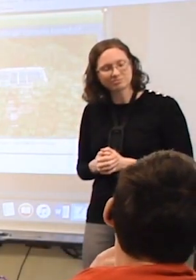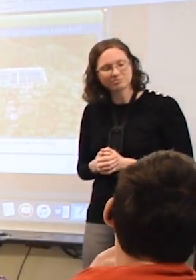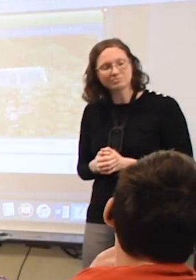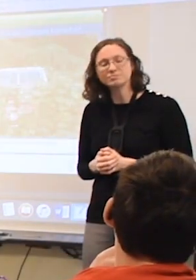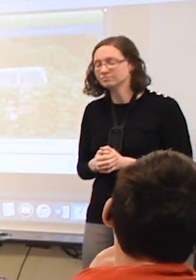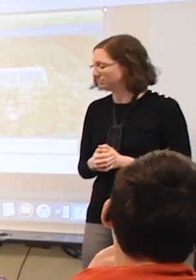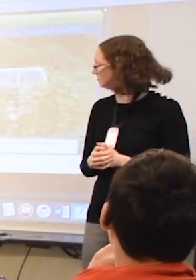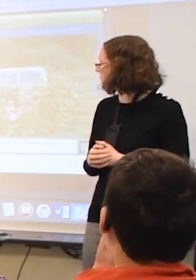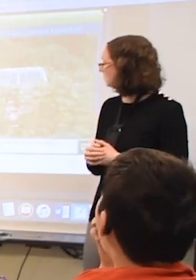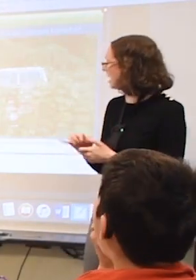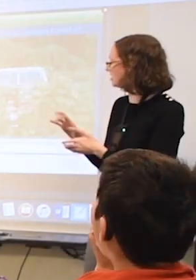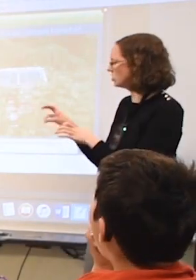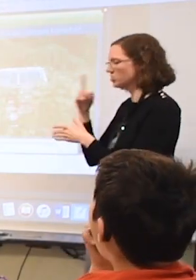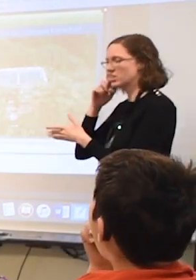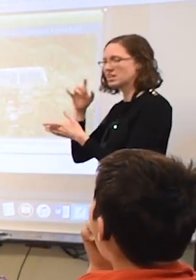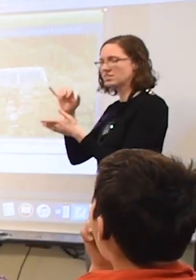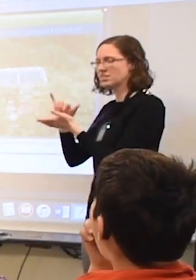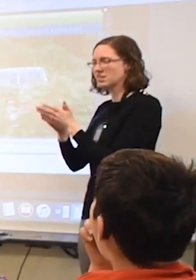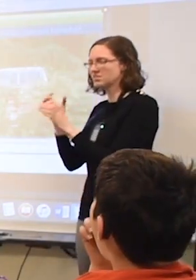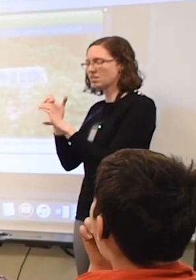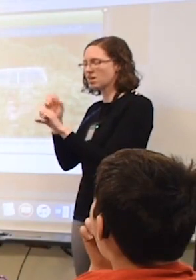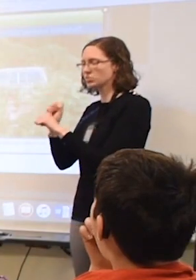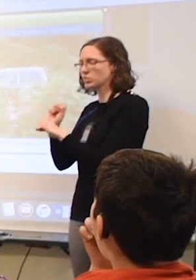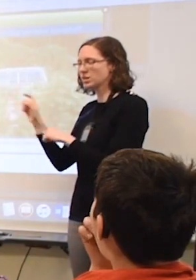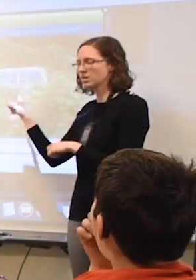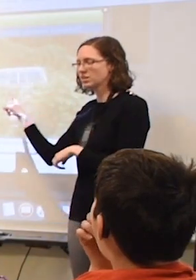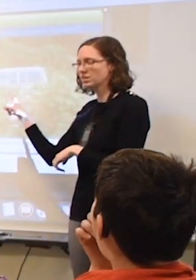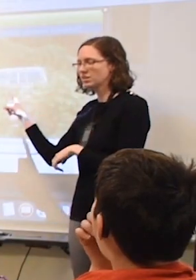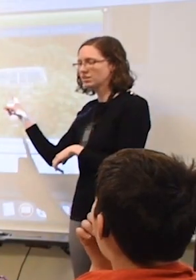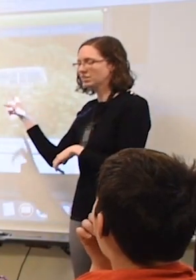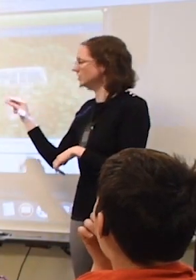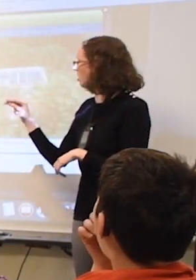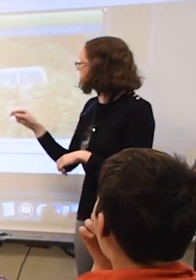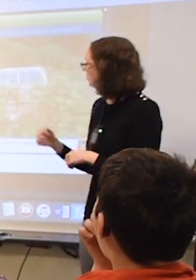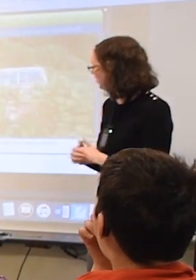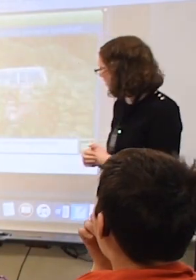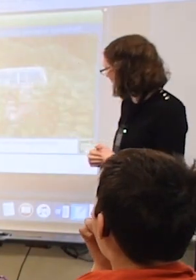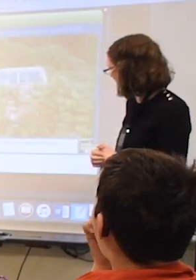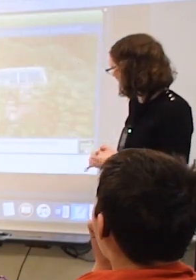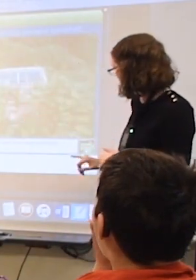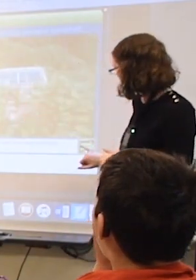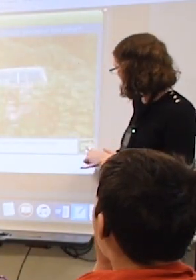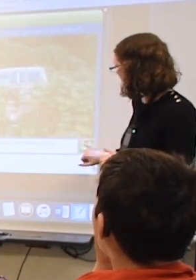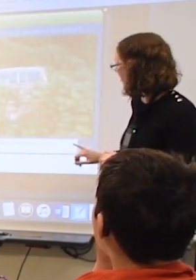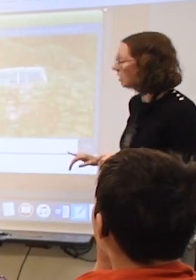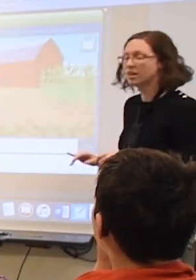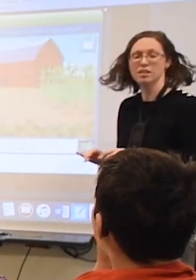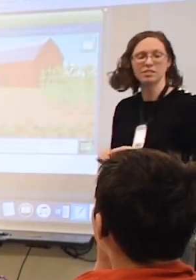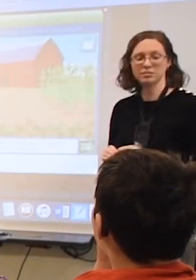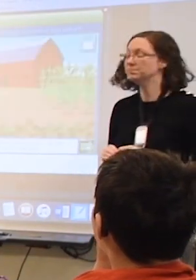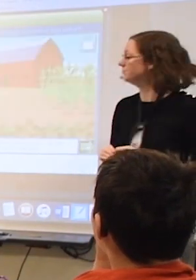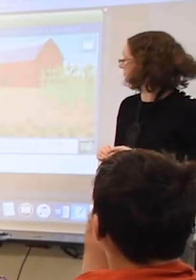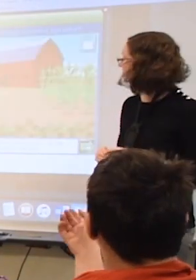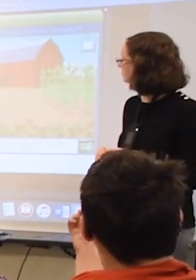development for children who sign, it's important to understand how sign can positively